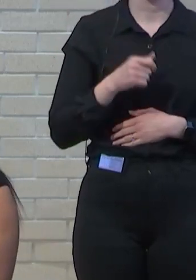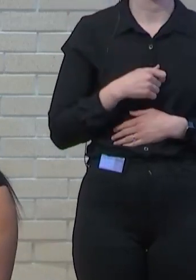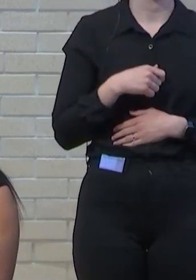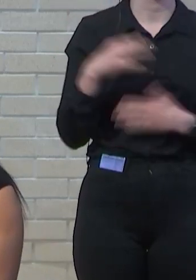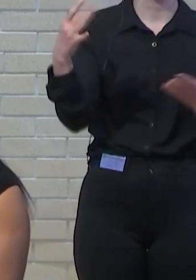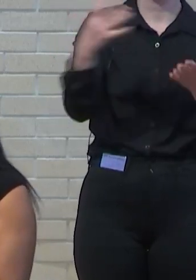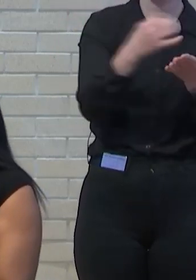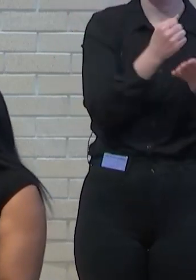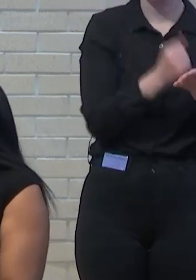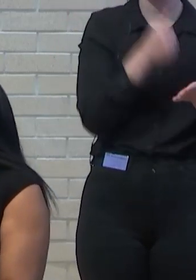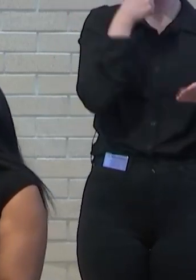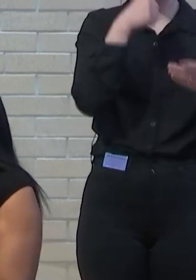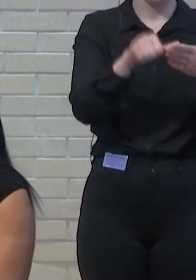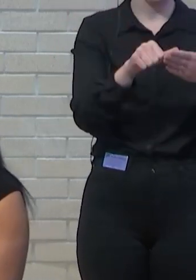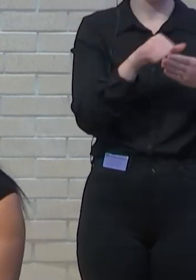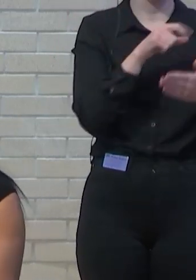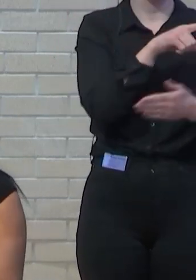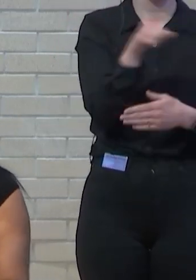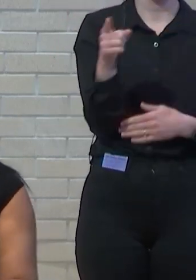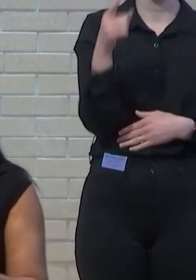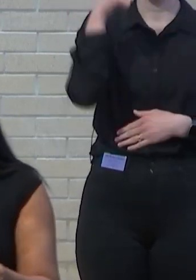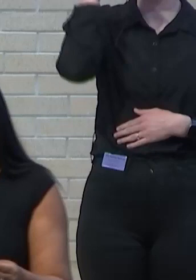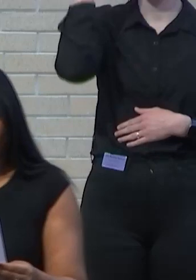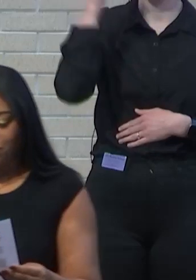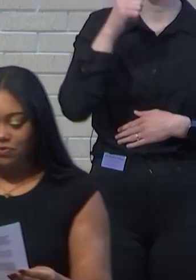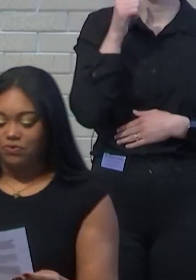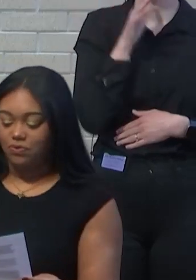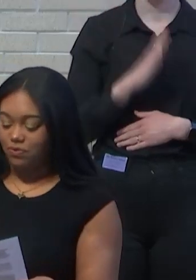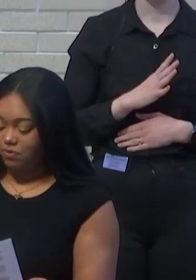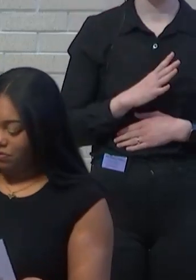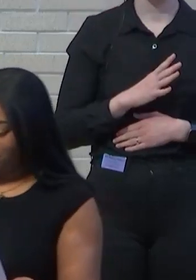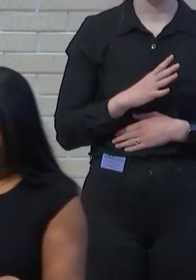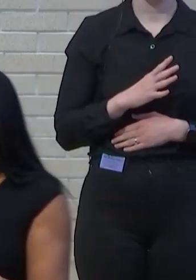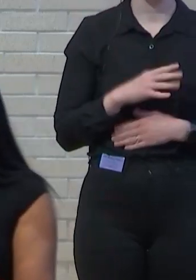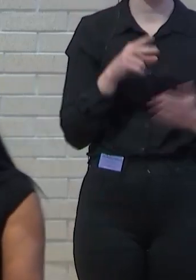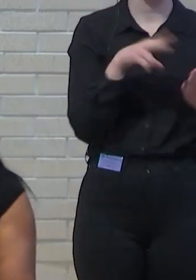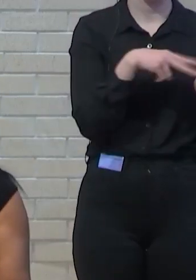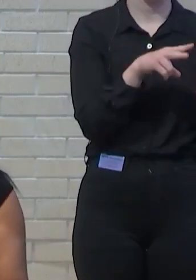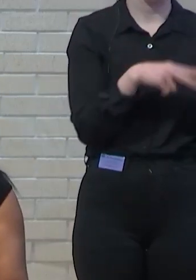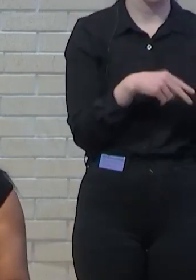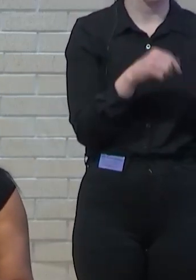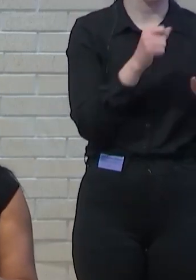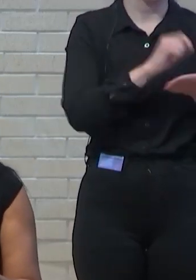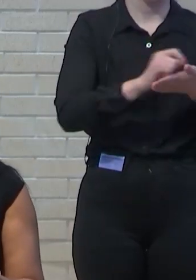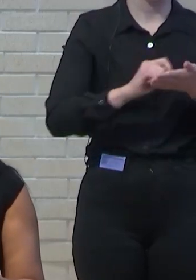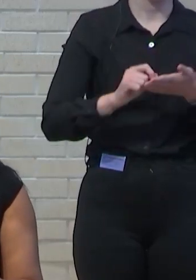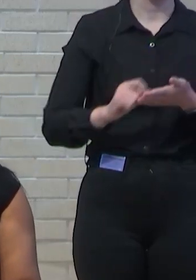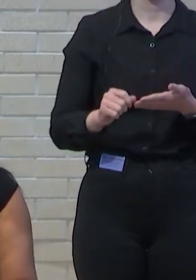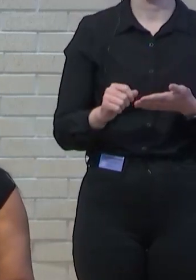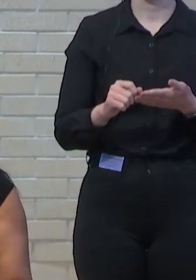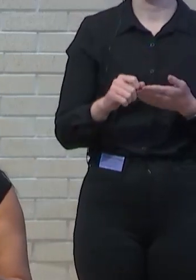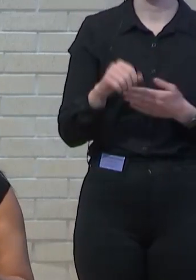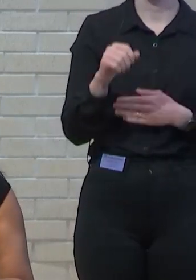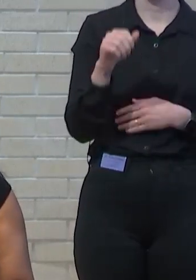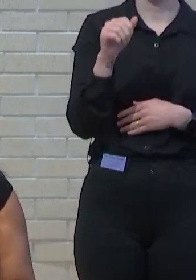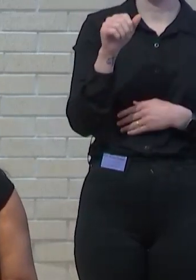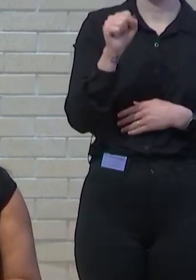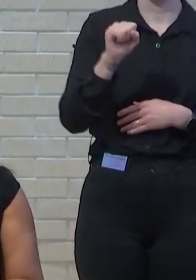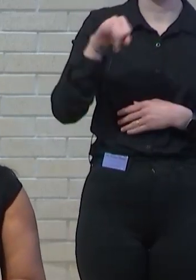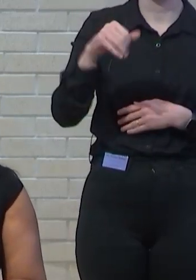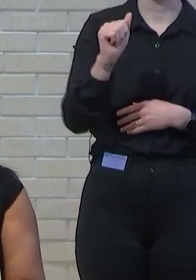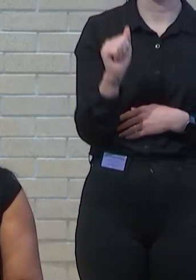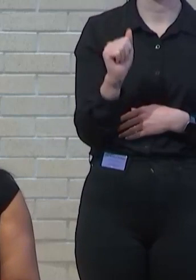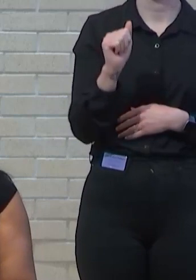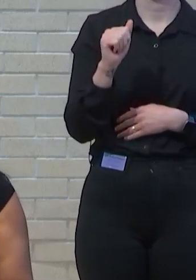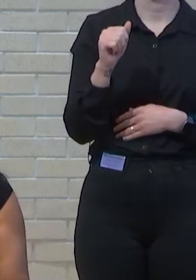that speak to the hearts of Black women and girls everywhere. One of the letters was written by Asia Ellington, our BSU advisor, who unfortunately could not make it